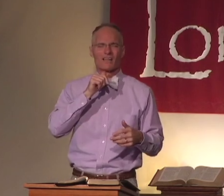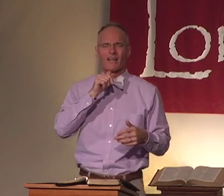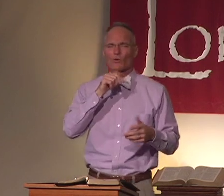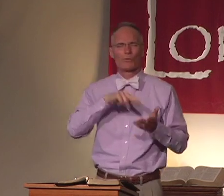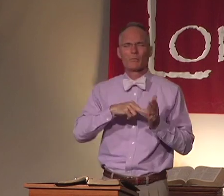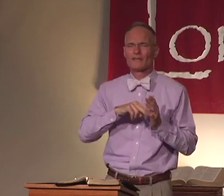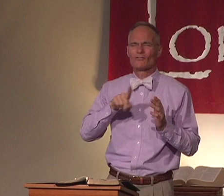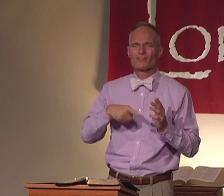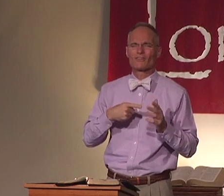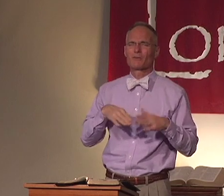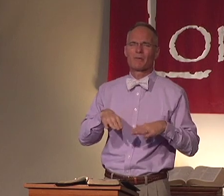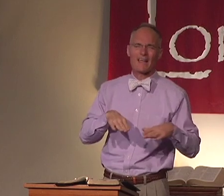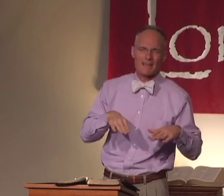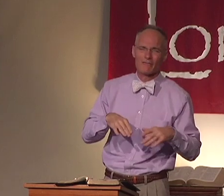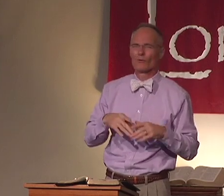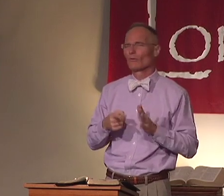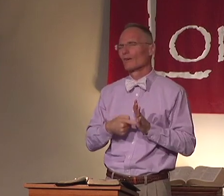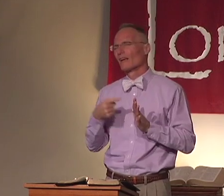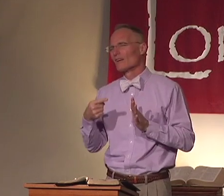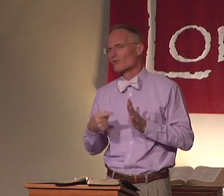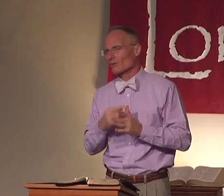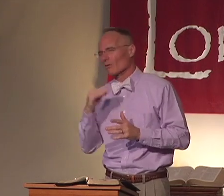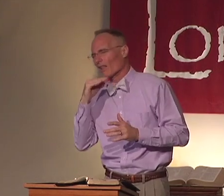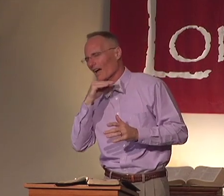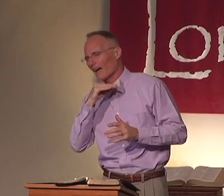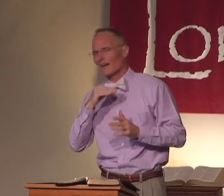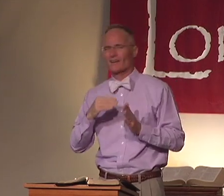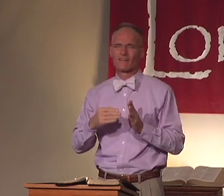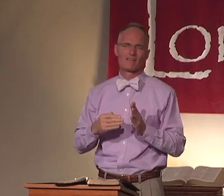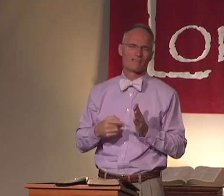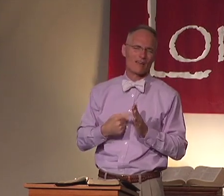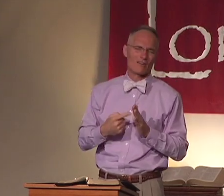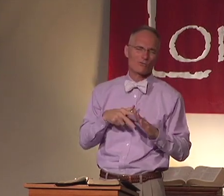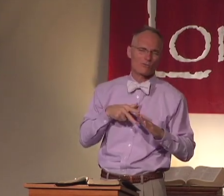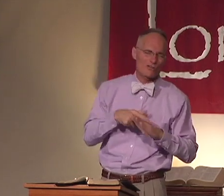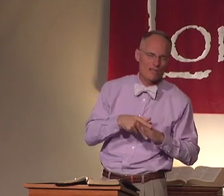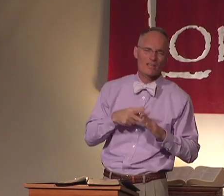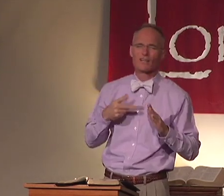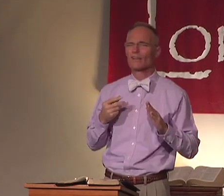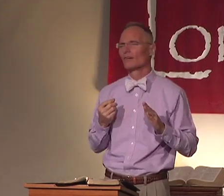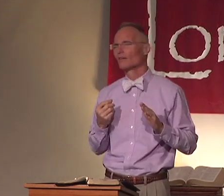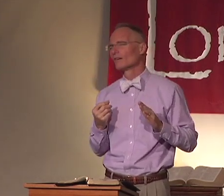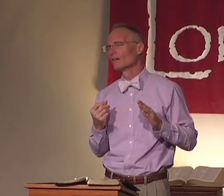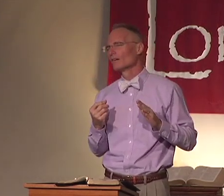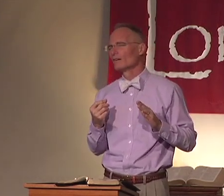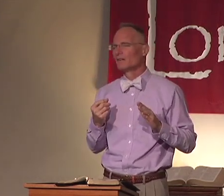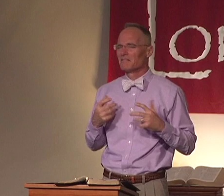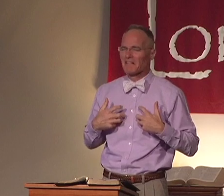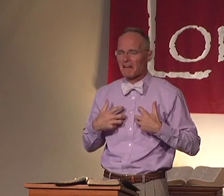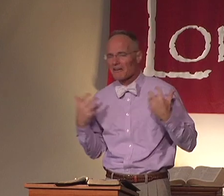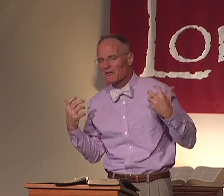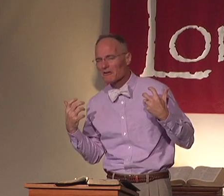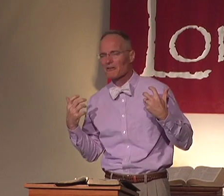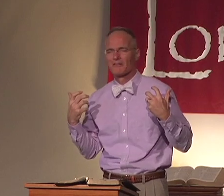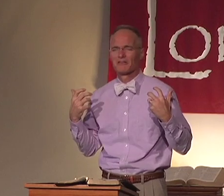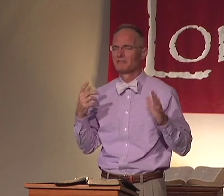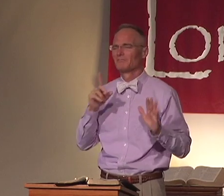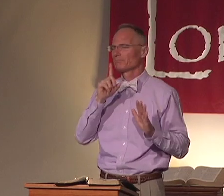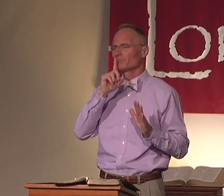And I don't mean to just talk about behavior. You know, once in a while you lie, sometimes you cheat, you get angry.